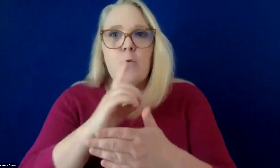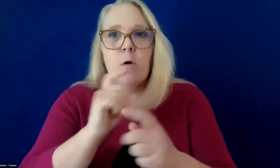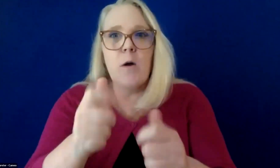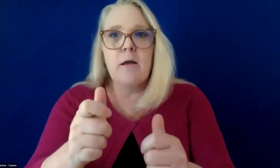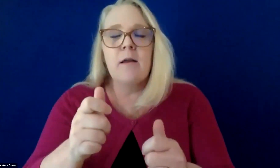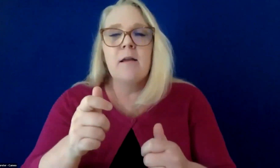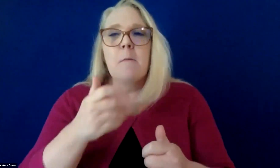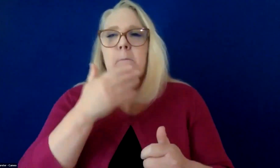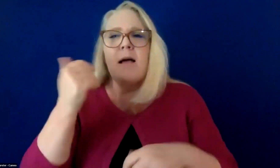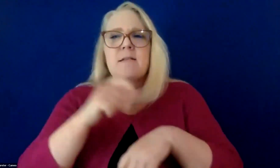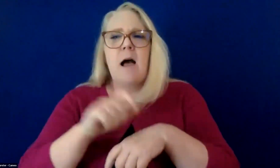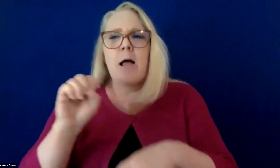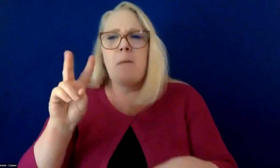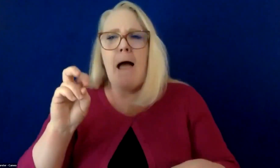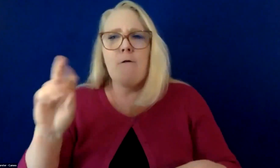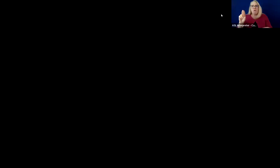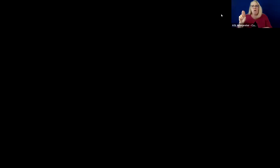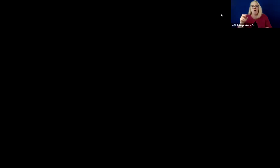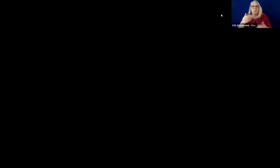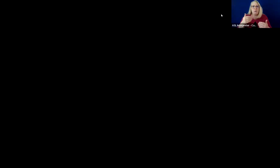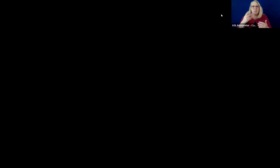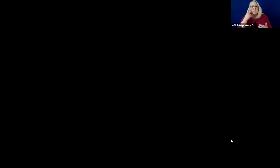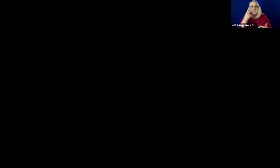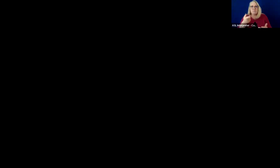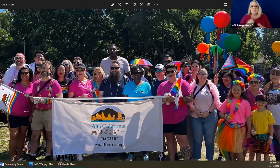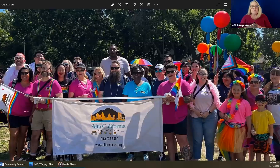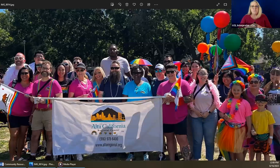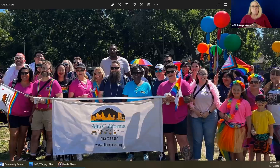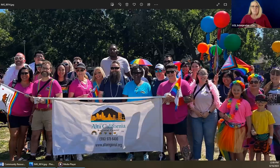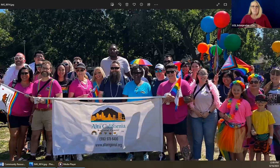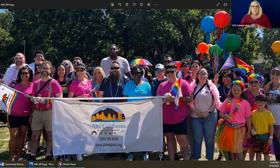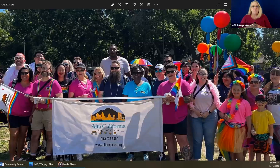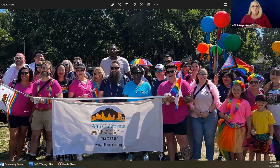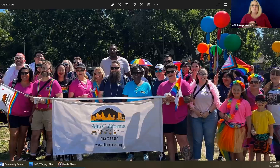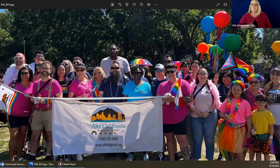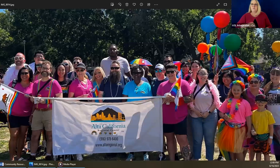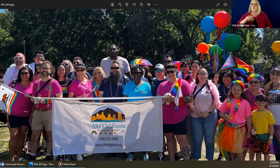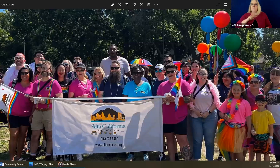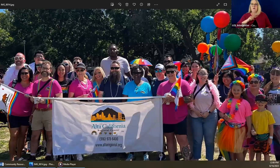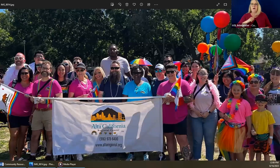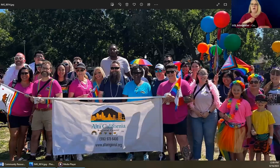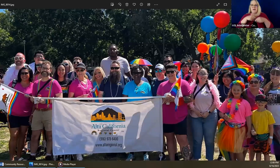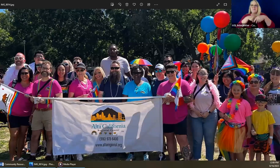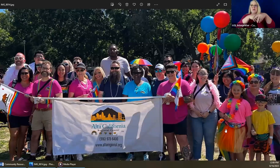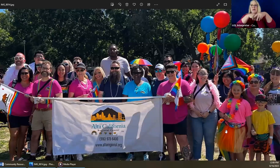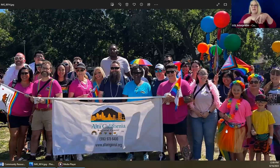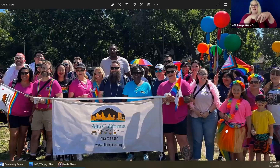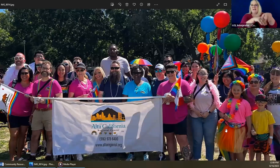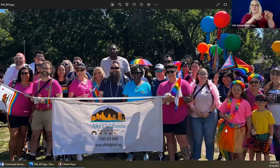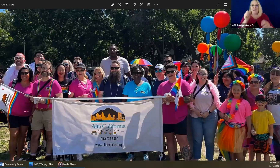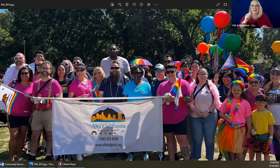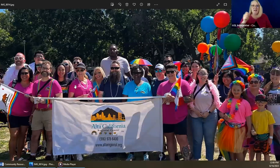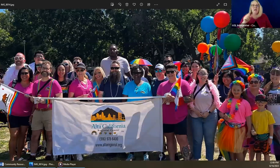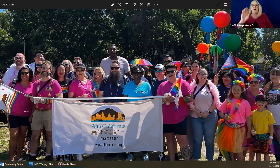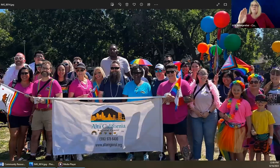at our, let's see, I'm gonna maximize that. We were out at the Pride Parade and we had an absolute